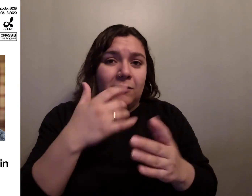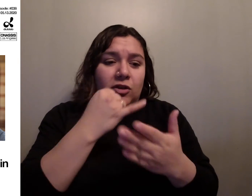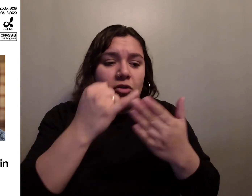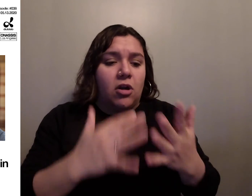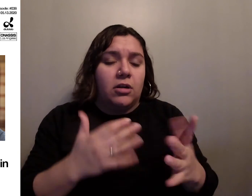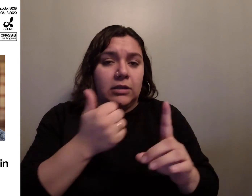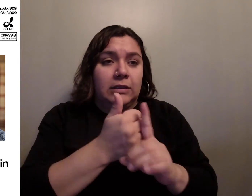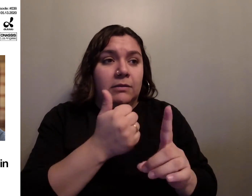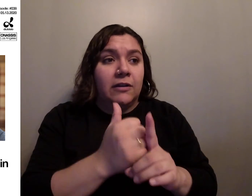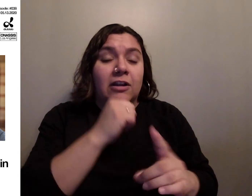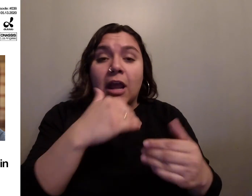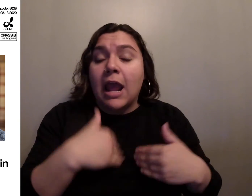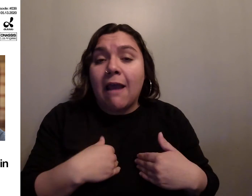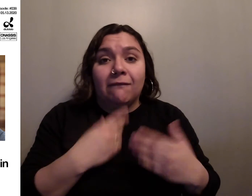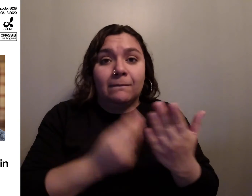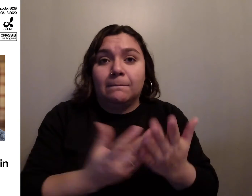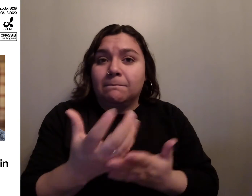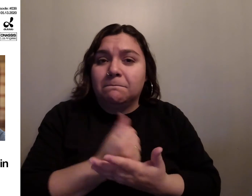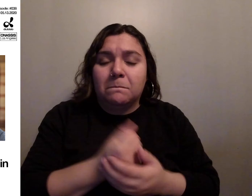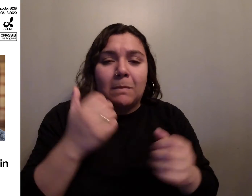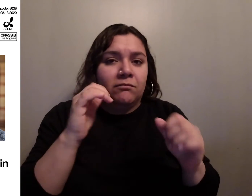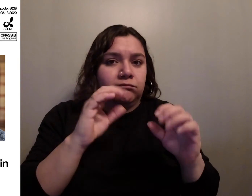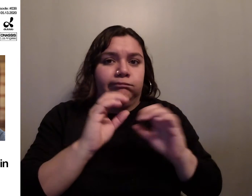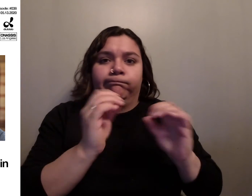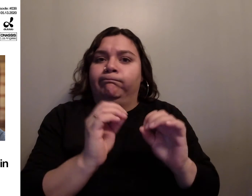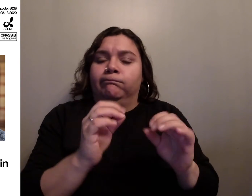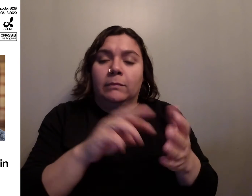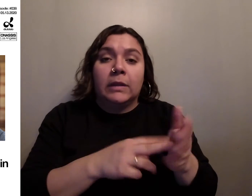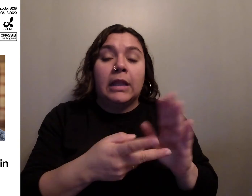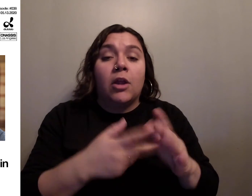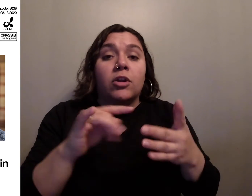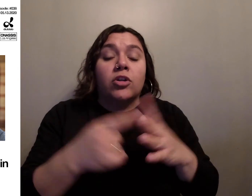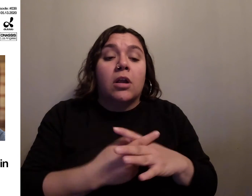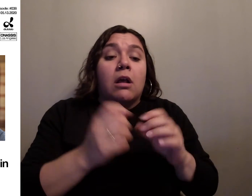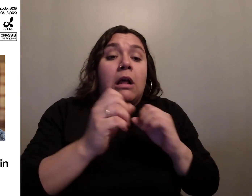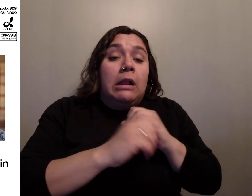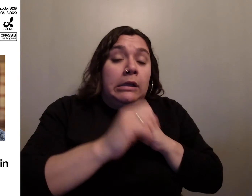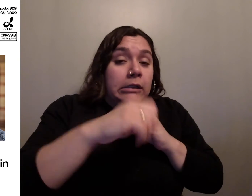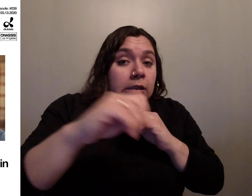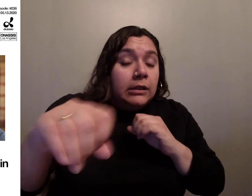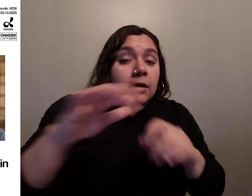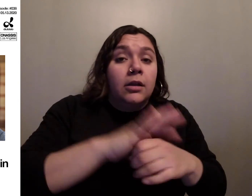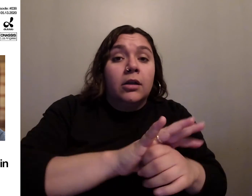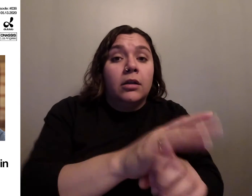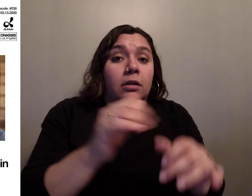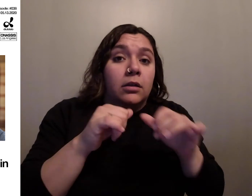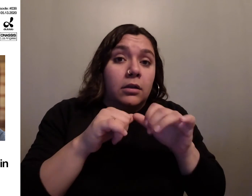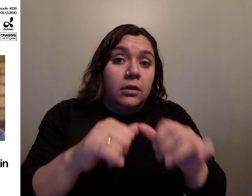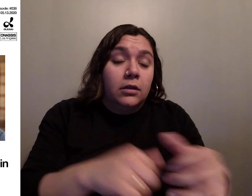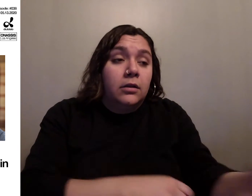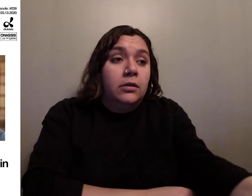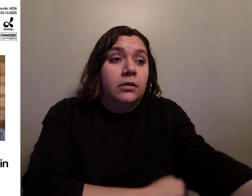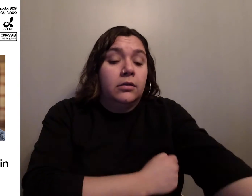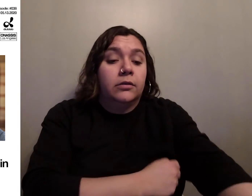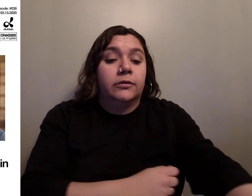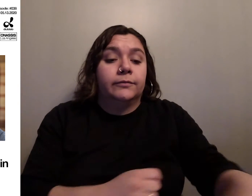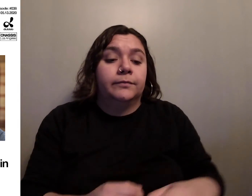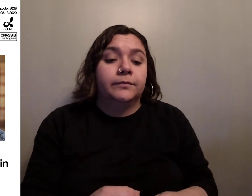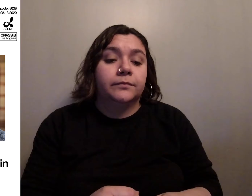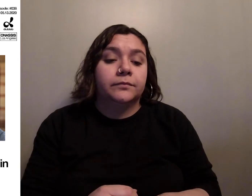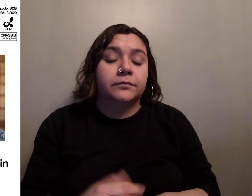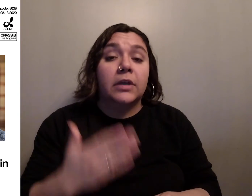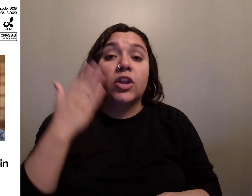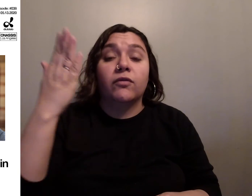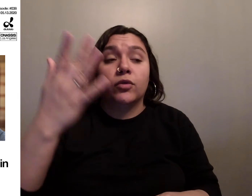the resource out to help the artists who now had no income whatsoever. And as the elongation of